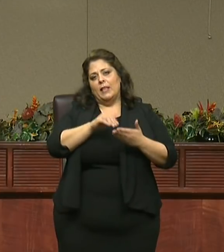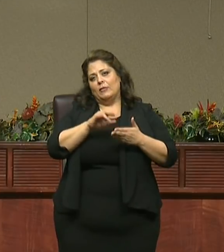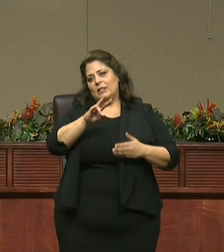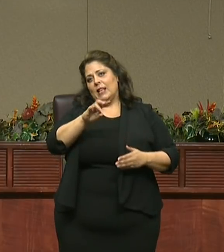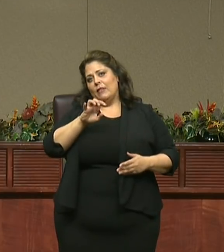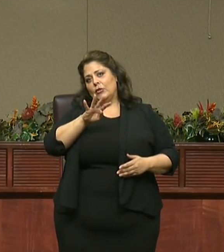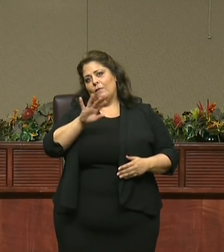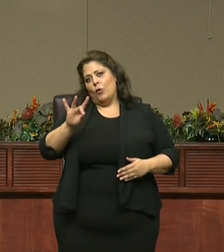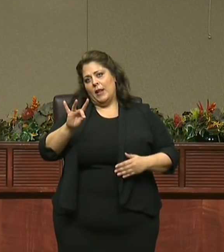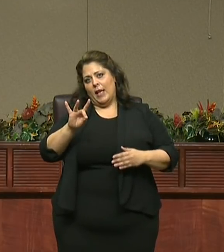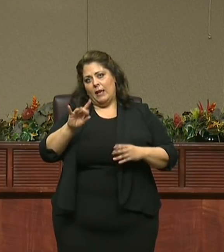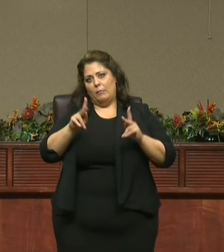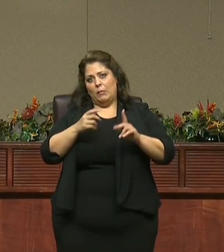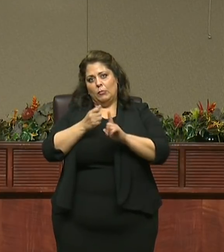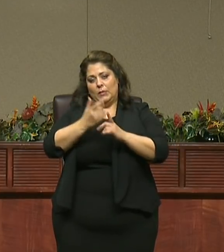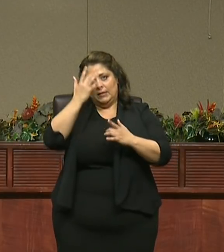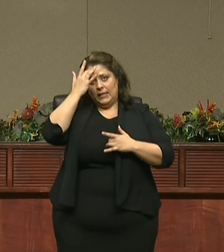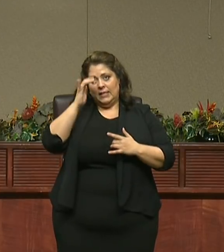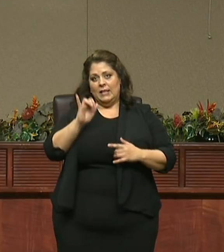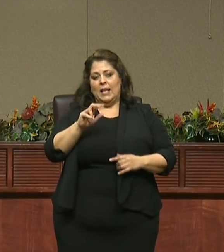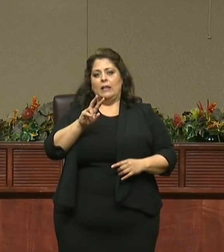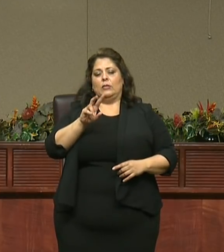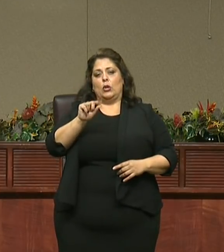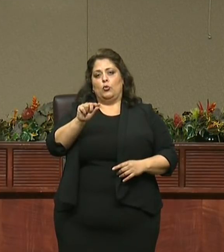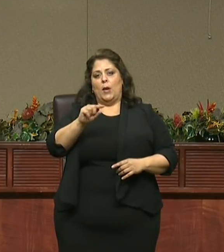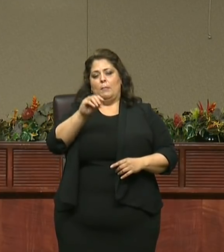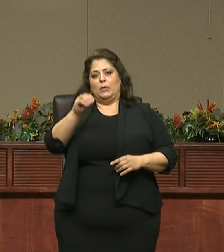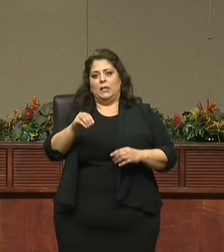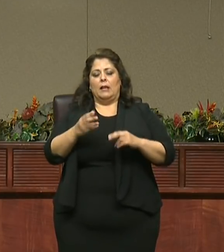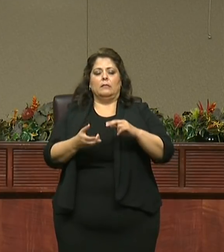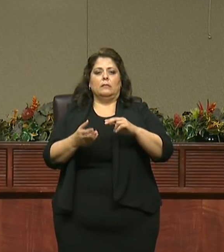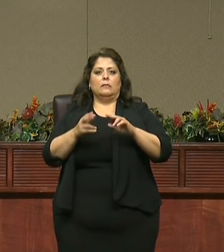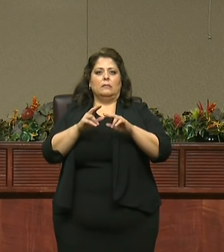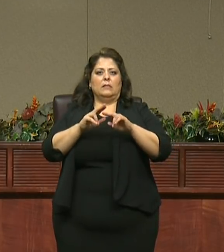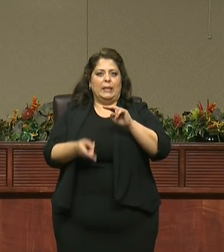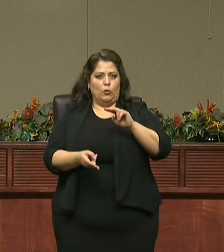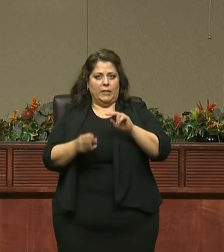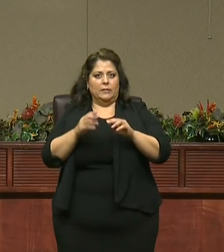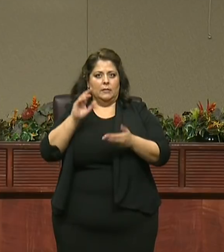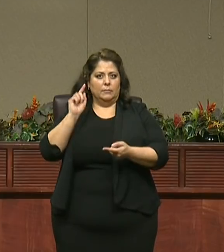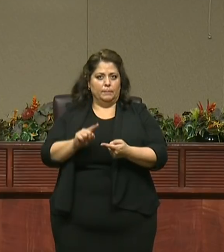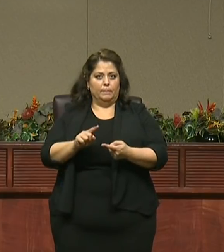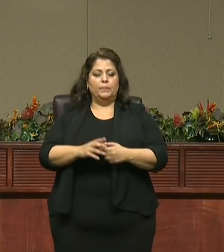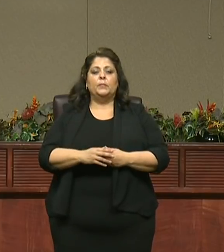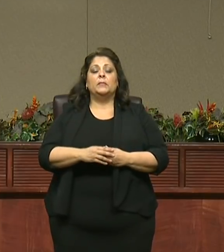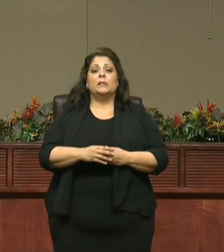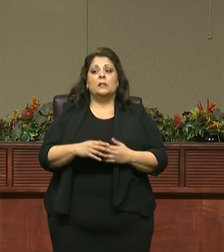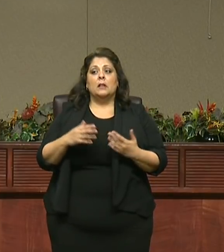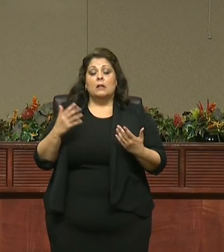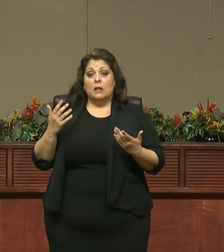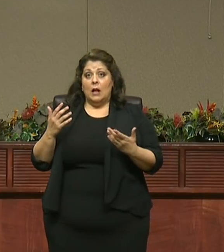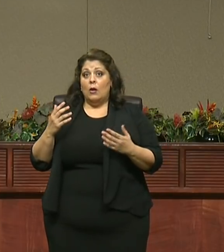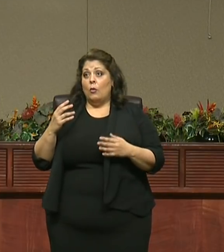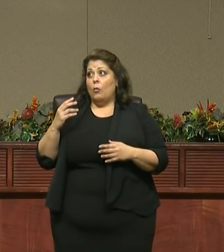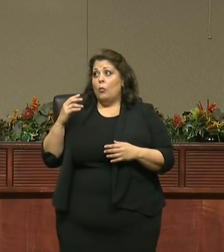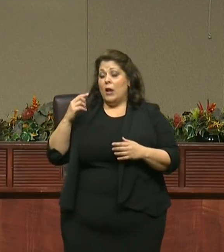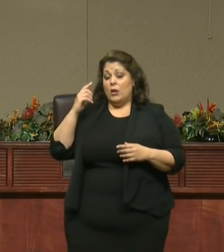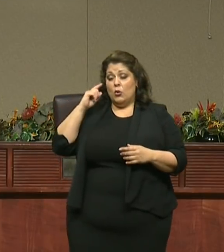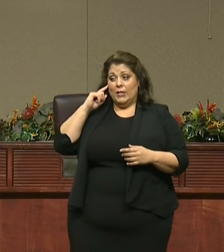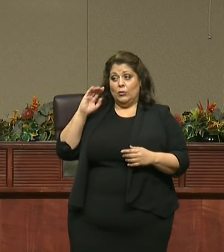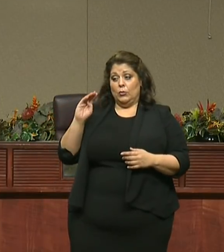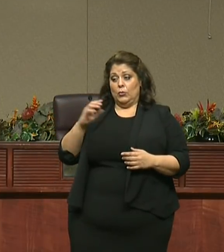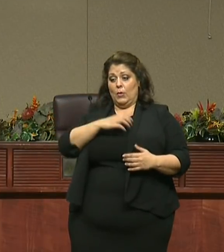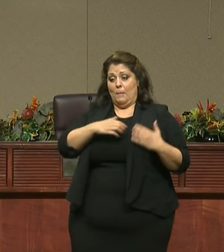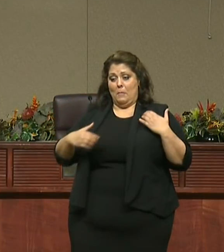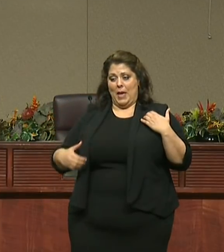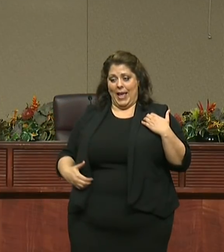3,748 cases for a 21% decrease. Now, how these pair with what the mayor was saying with the high number